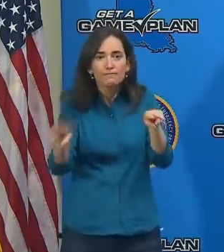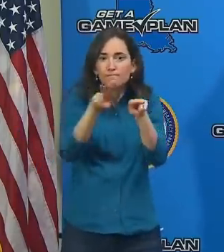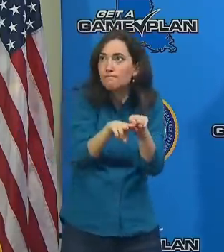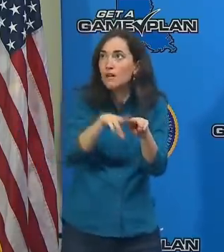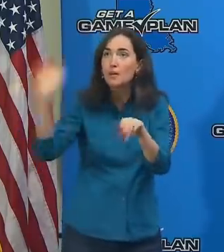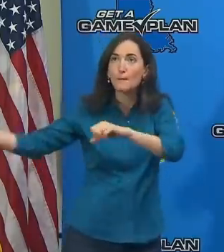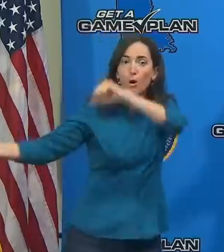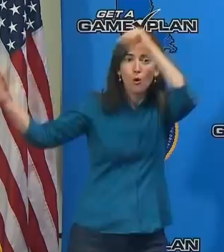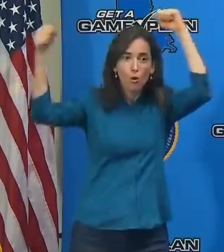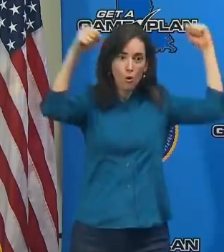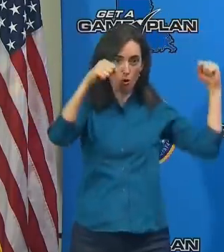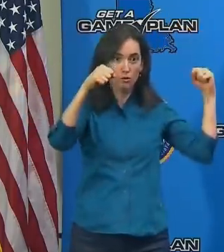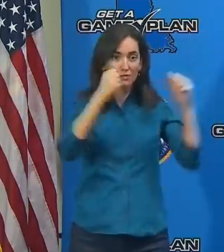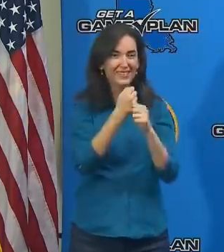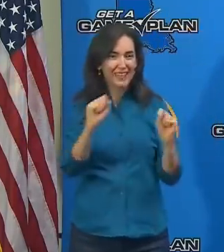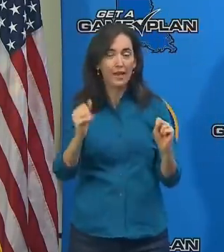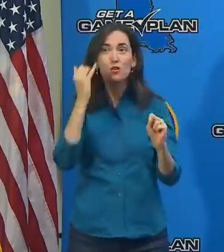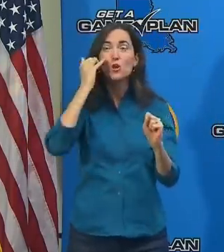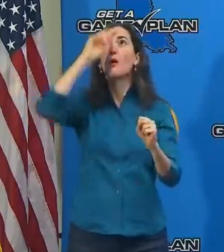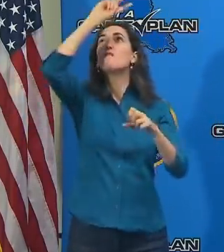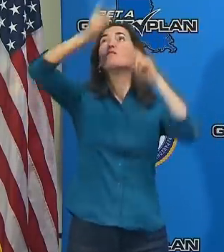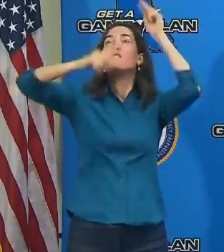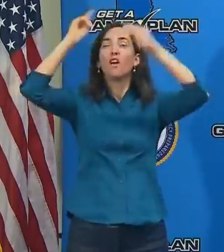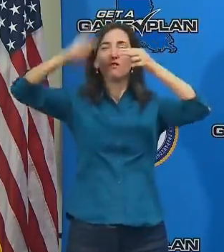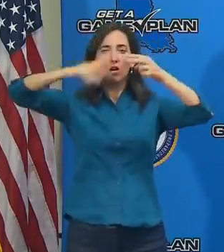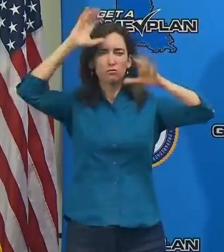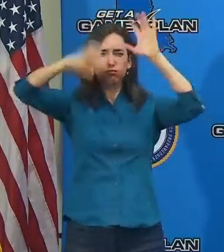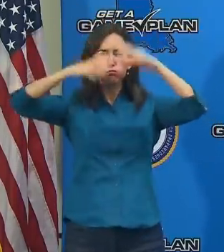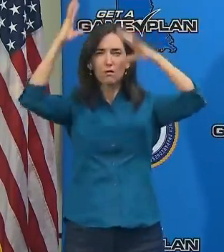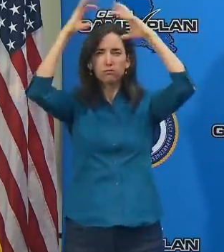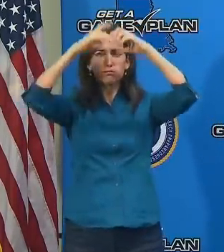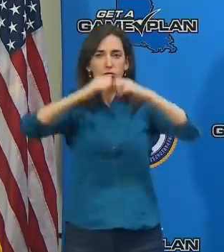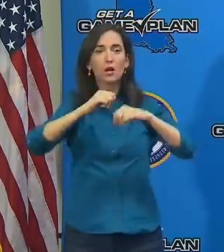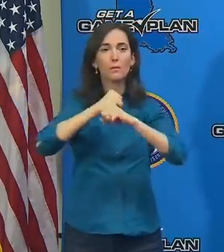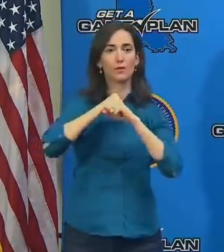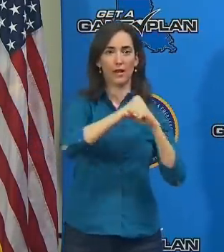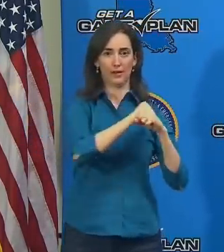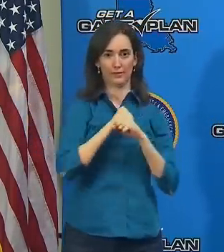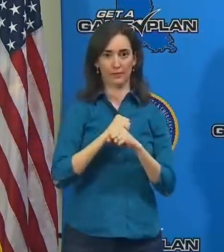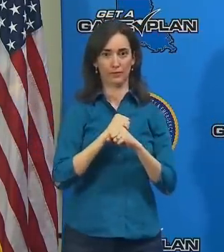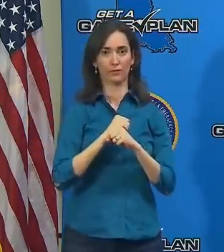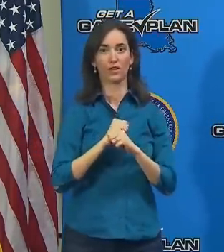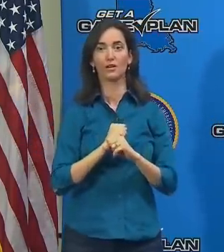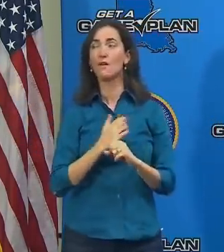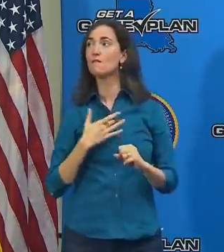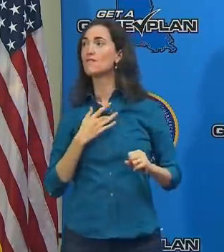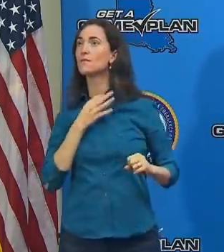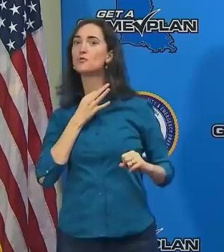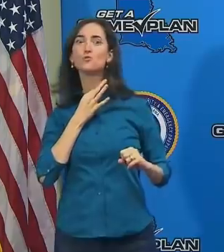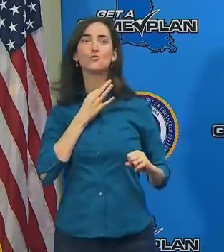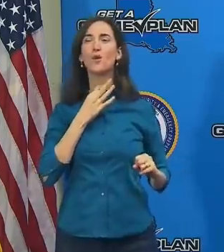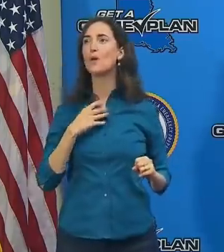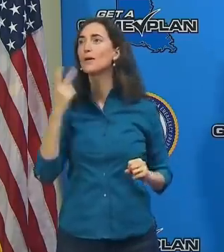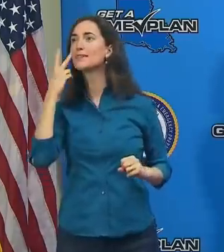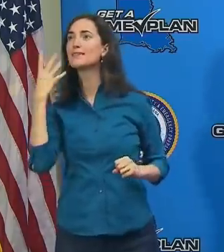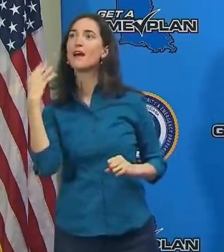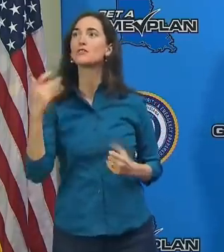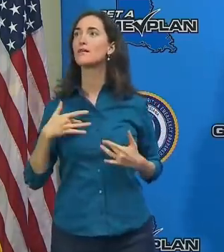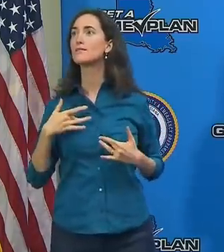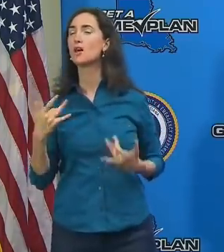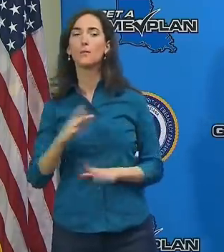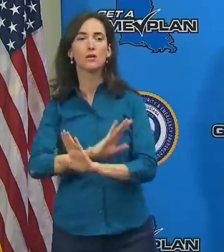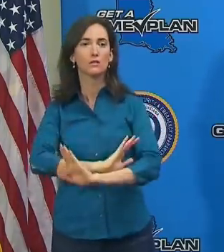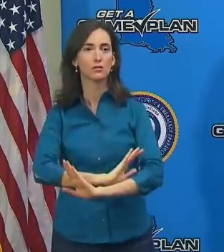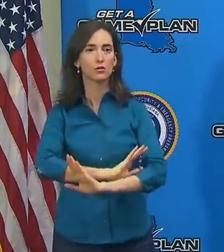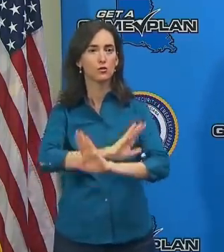debris. We urge you not to be tempted to go outside to take a look and start